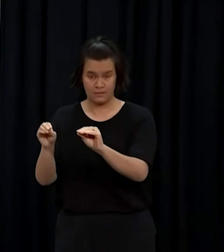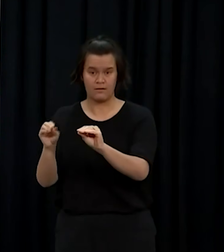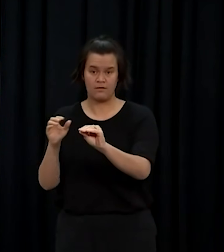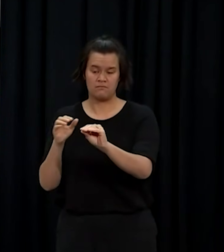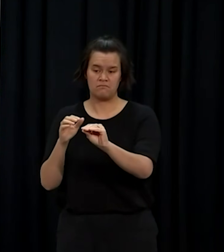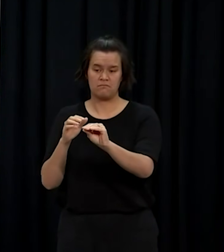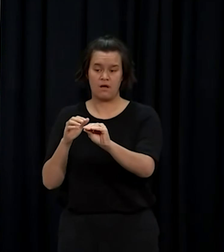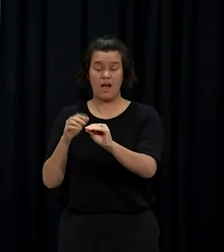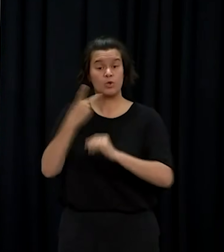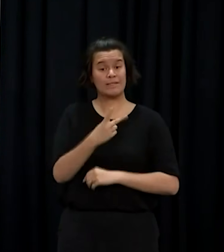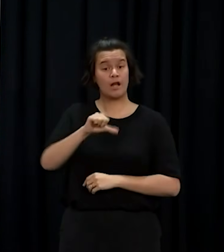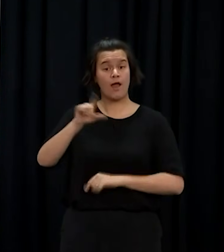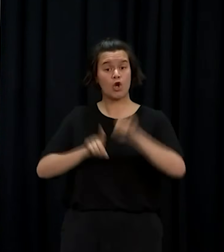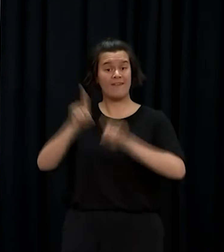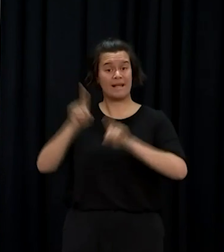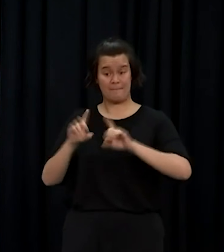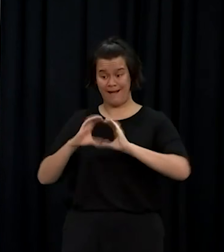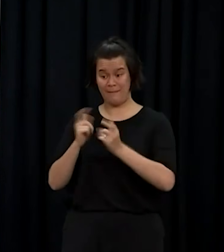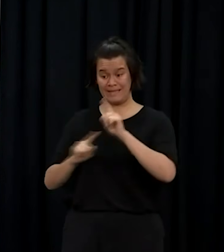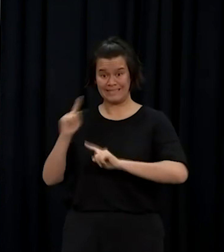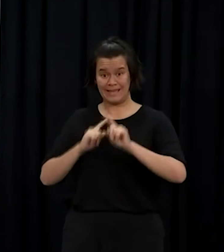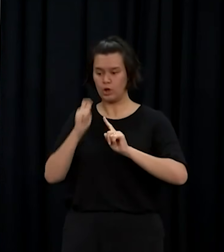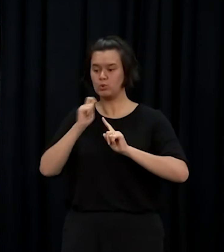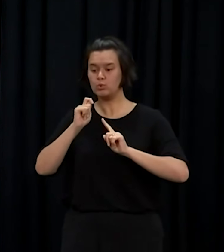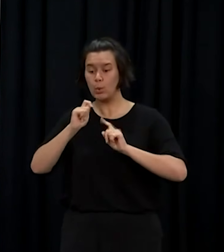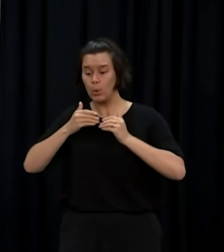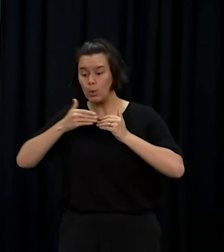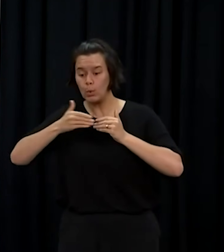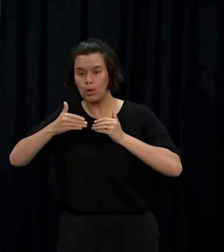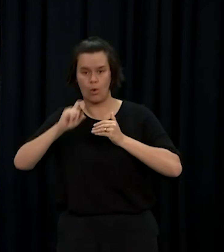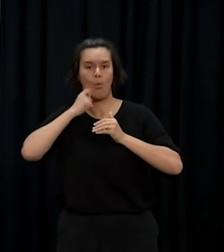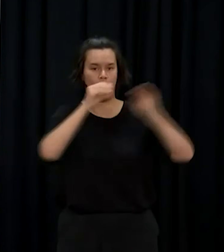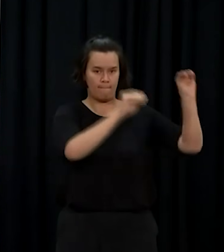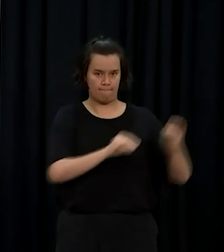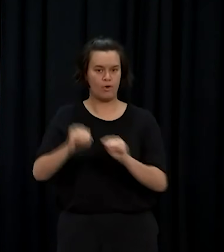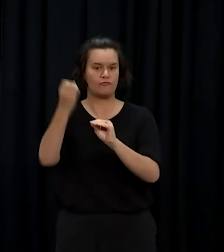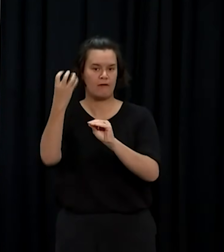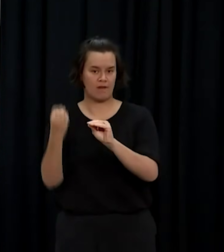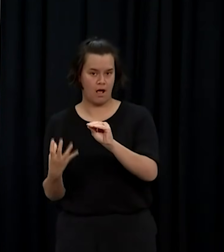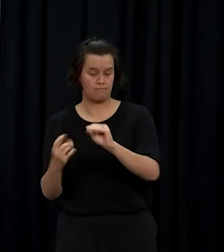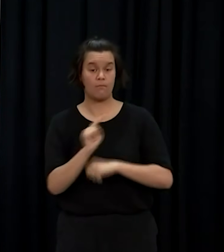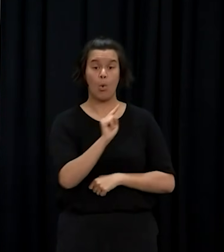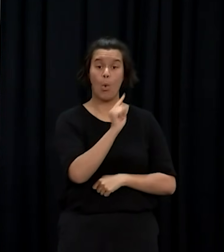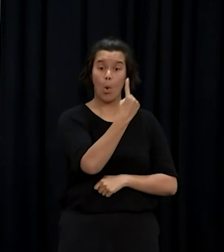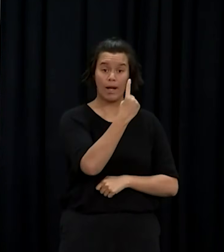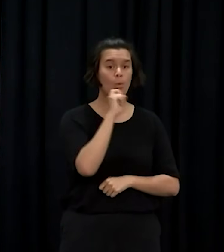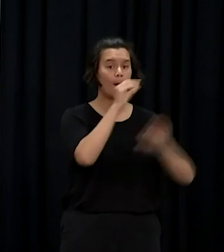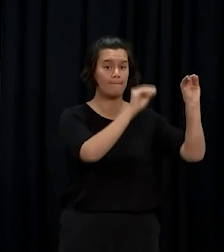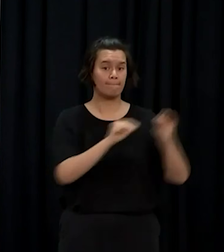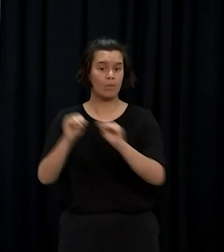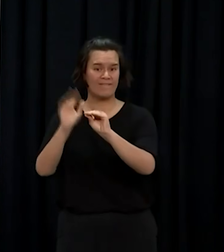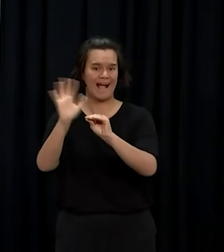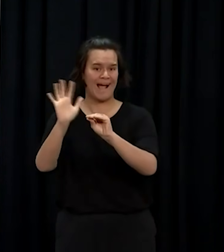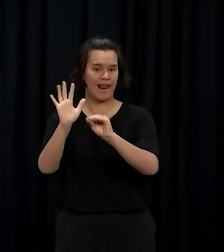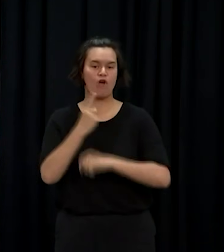Cabinet meets, and that Auckland will initially move into red, the highest level in the traffic light system. At